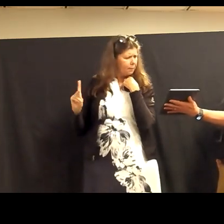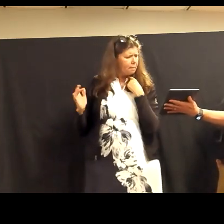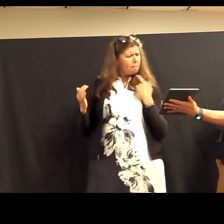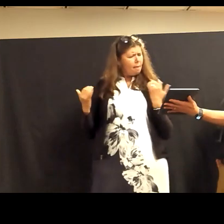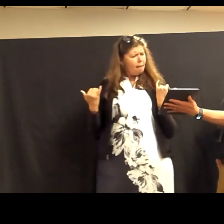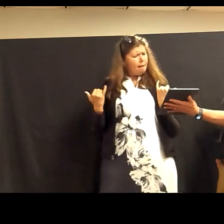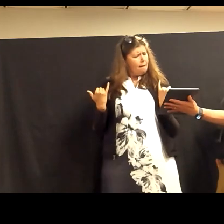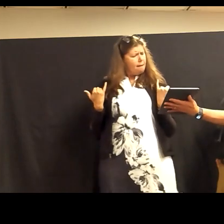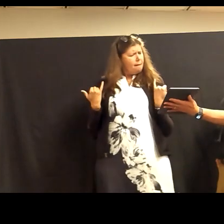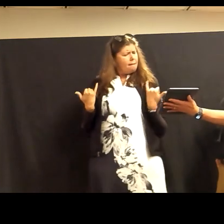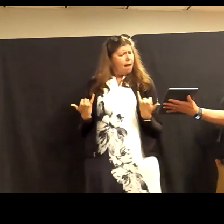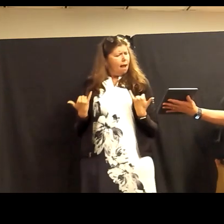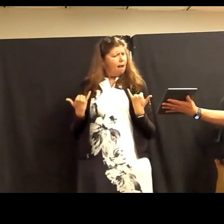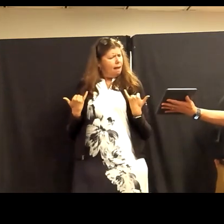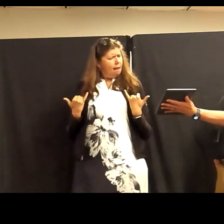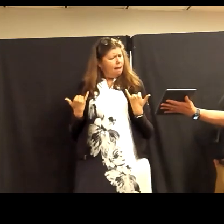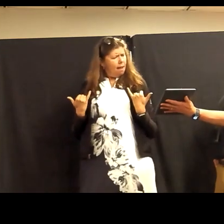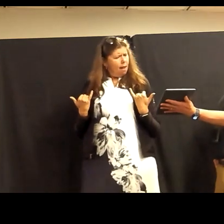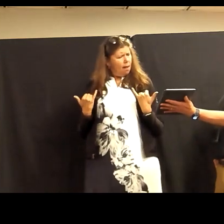giving